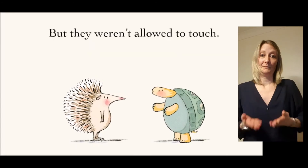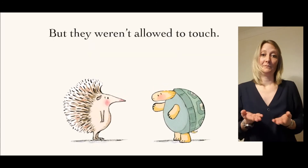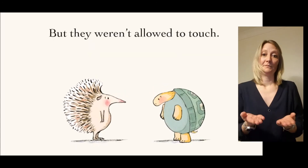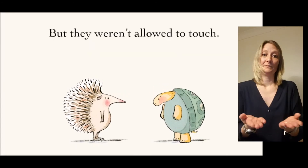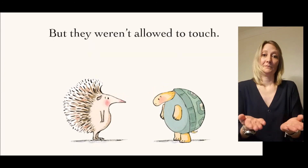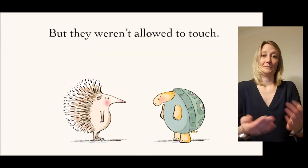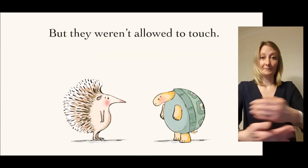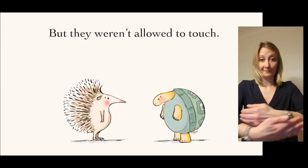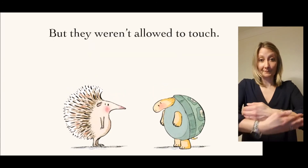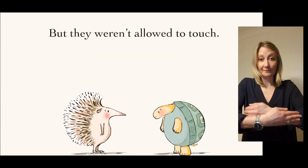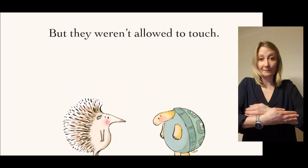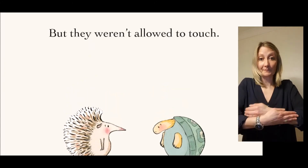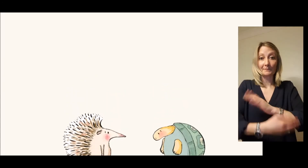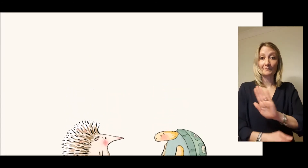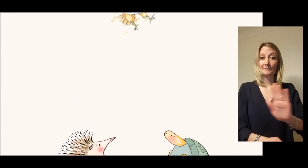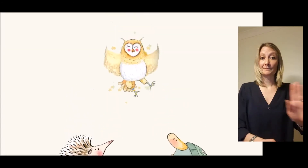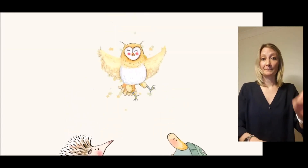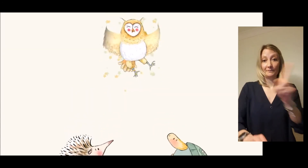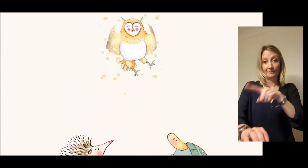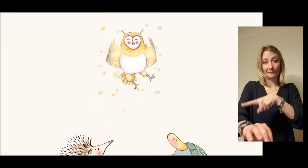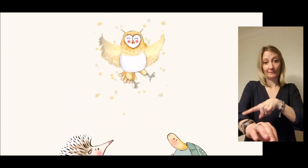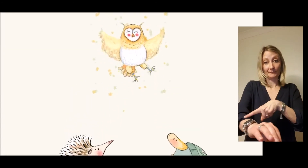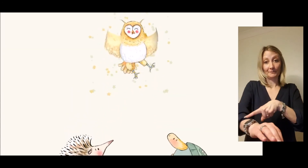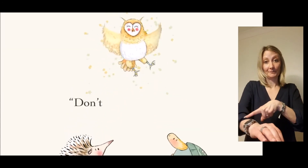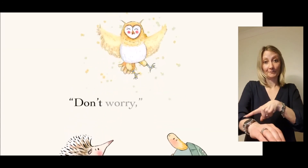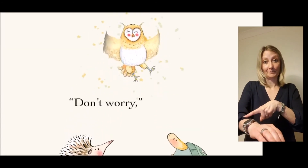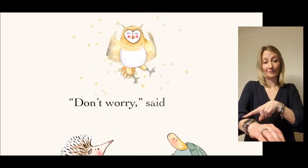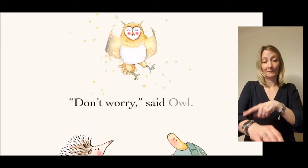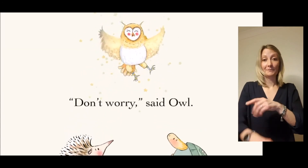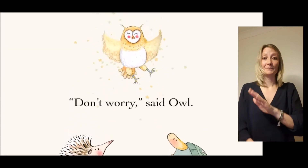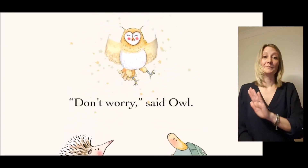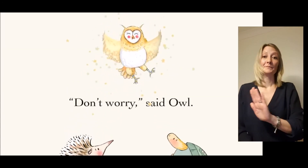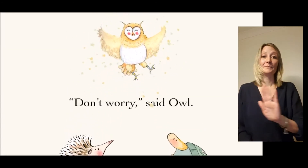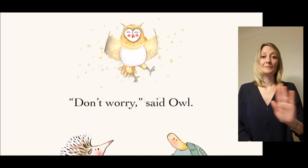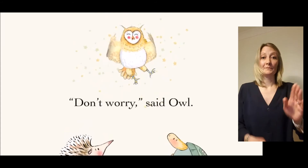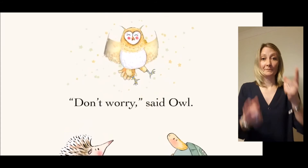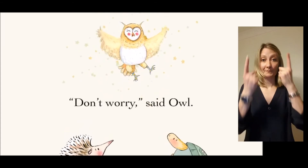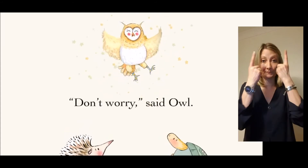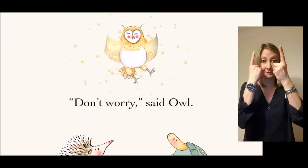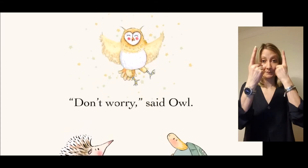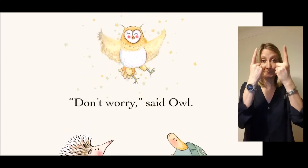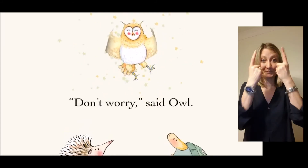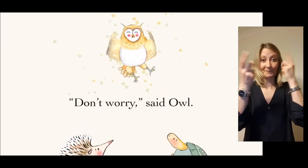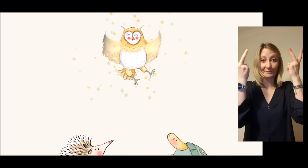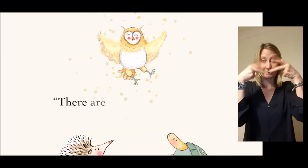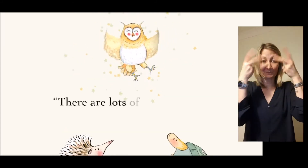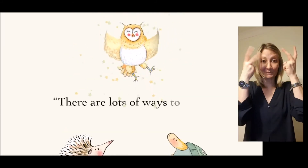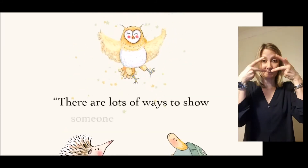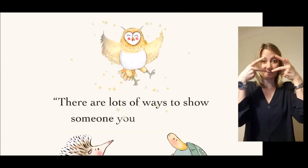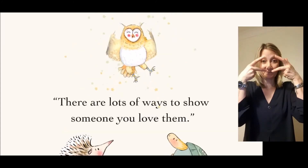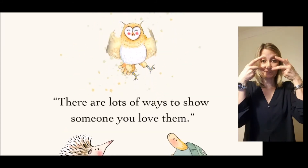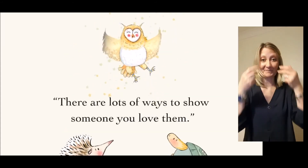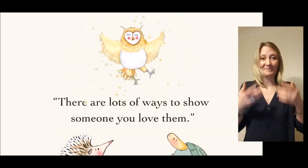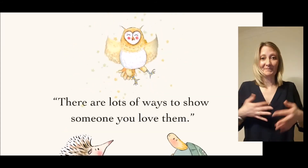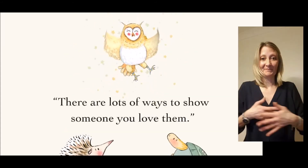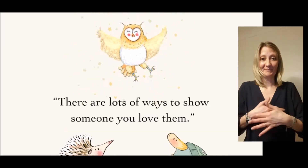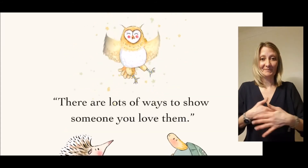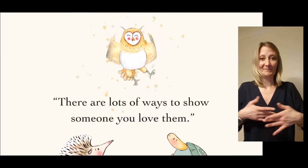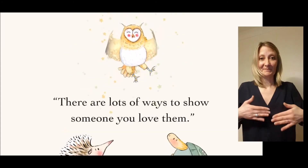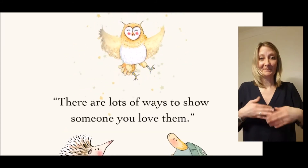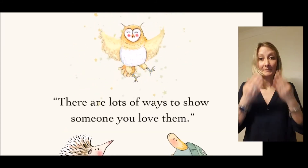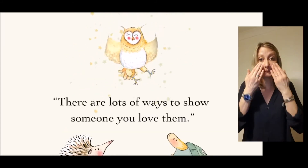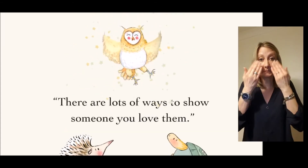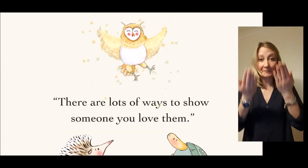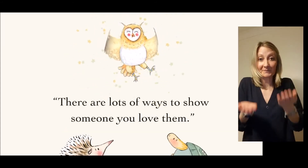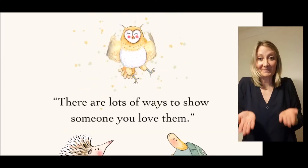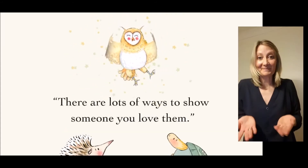each other a great big hug, but they weren't allowed to touch. Don't worry, said Owl. There are lots of